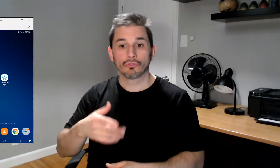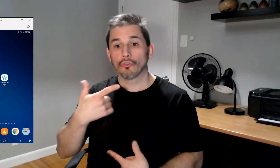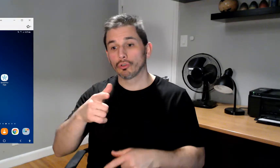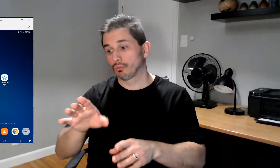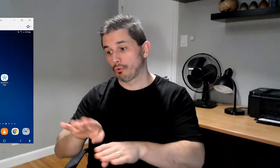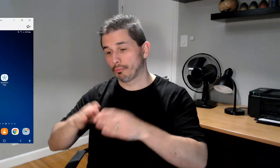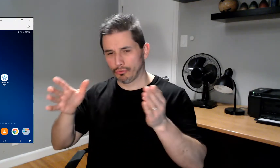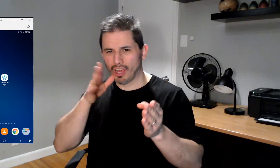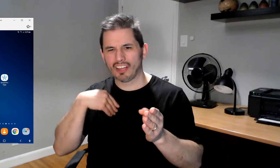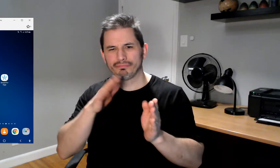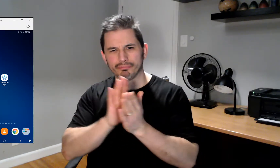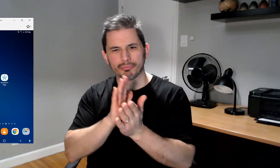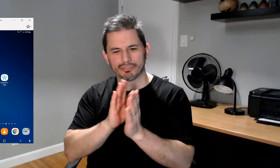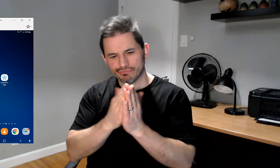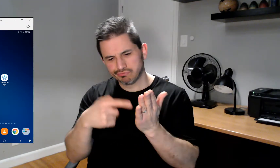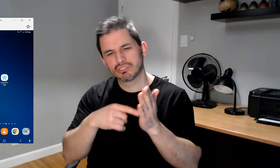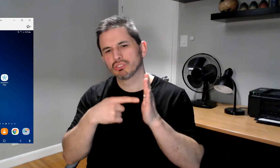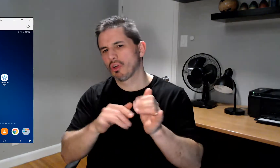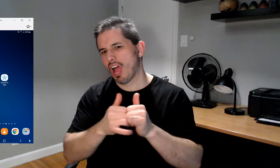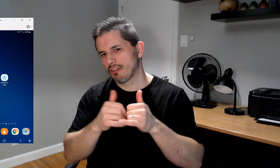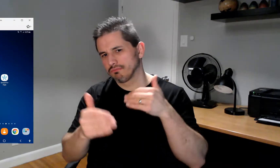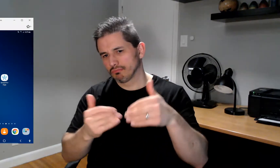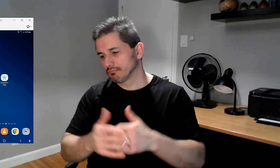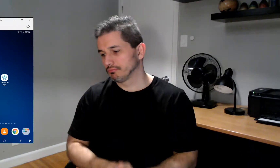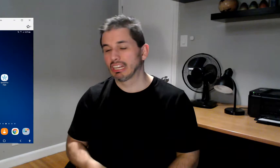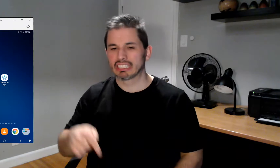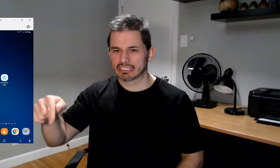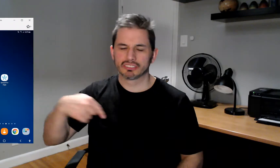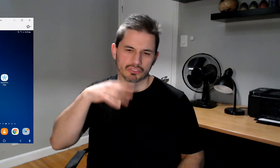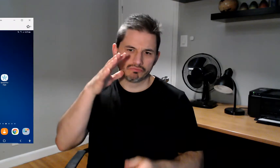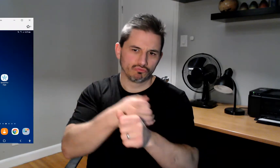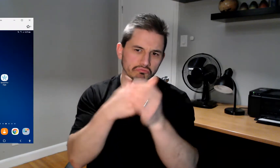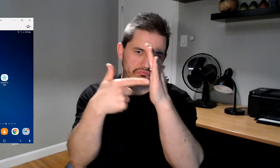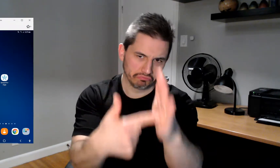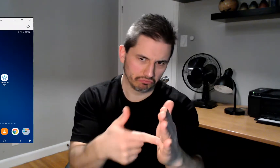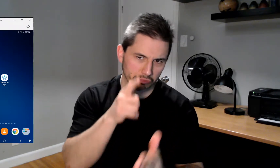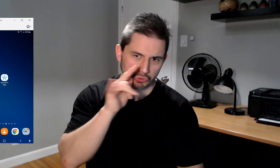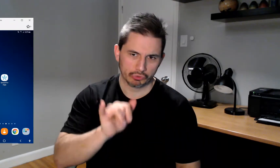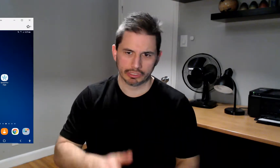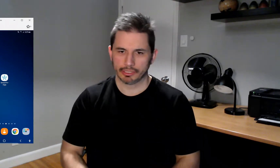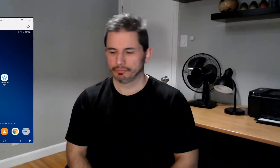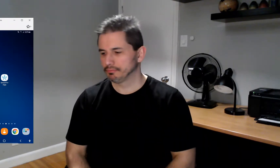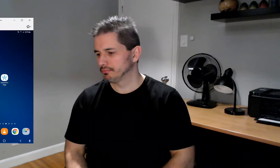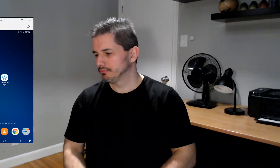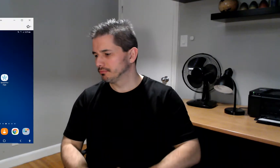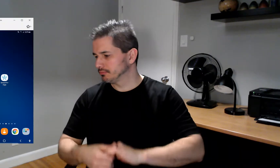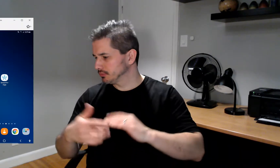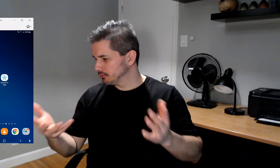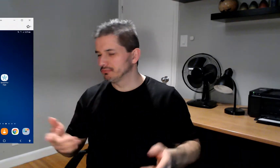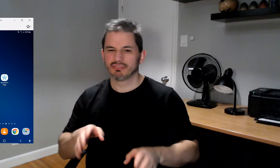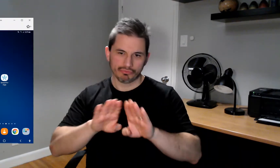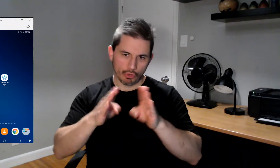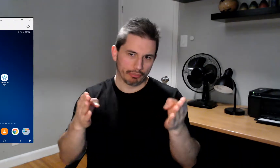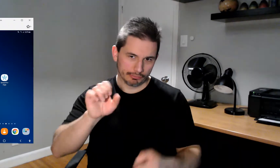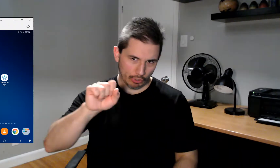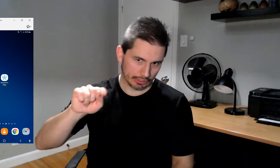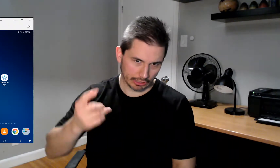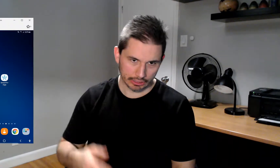And the alarm has its own process of how to connect it that you can read in the manual, but I'll also just show you visually how to do it. So I'll